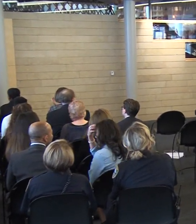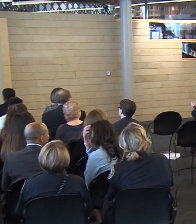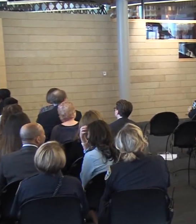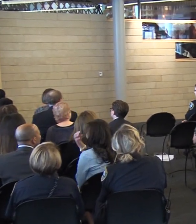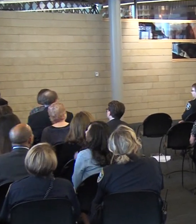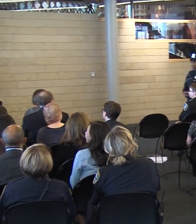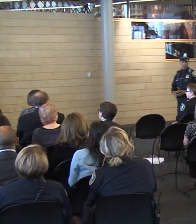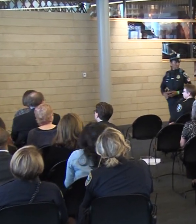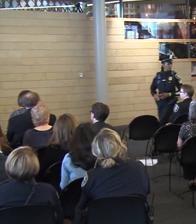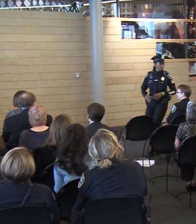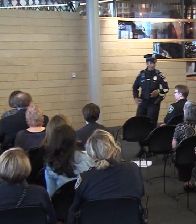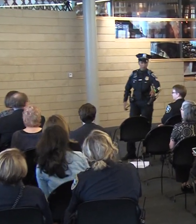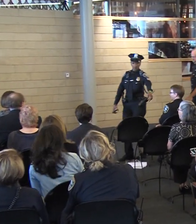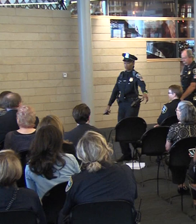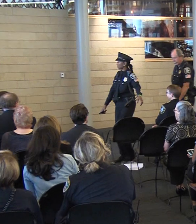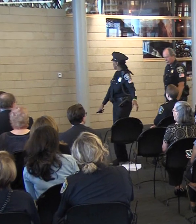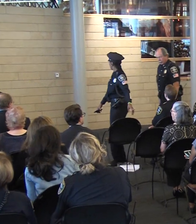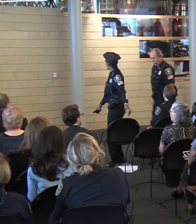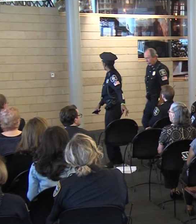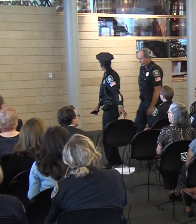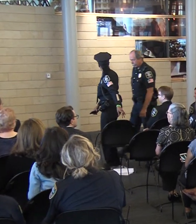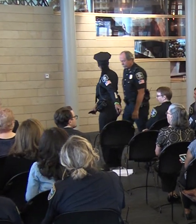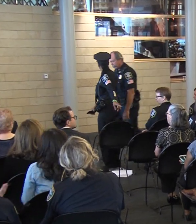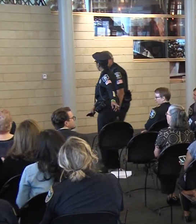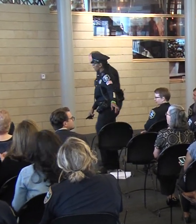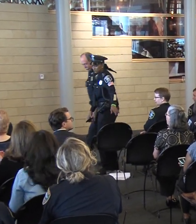And Representative Javier Valdez.